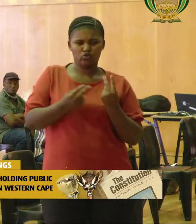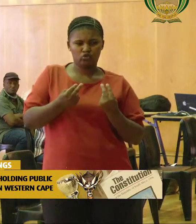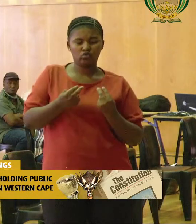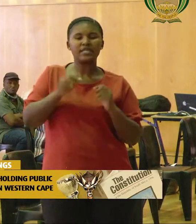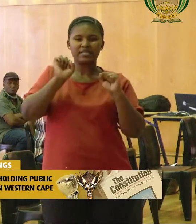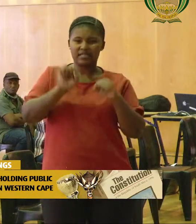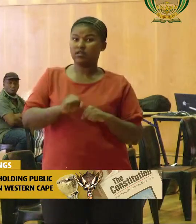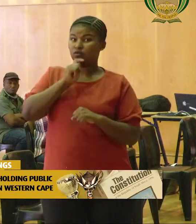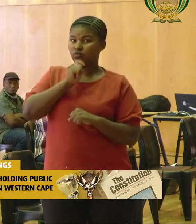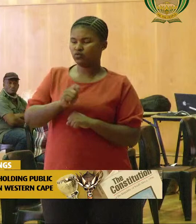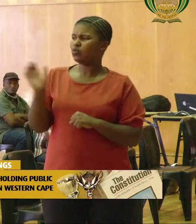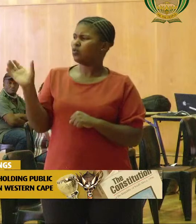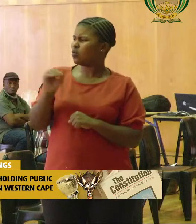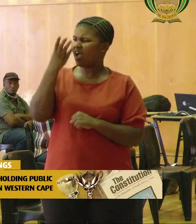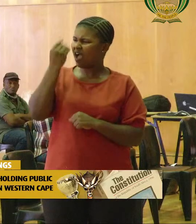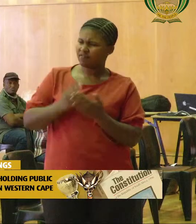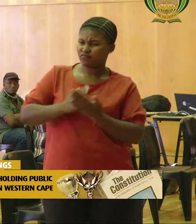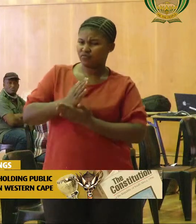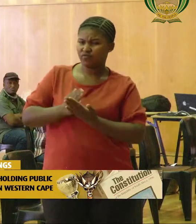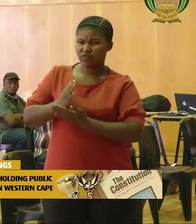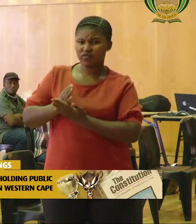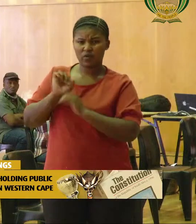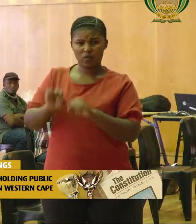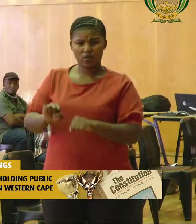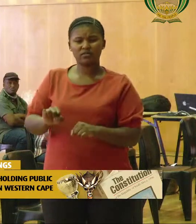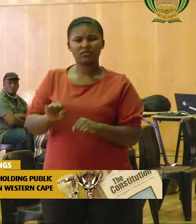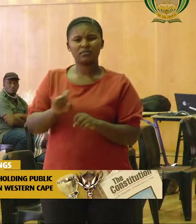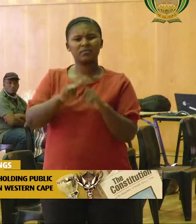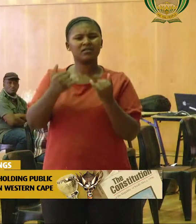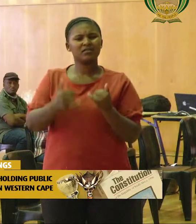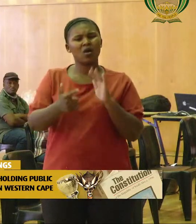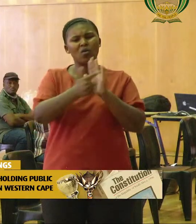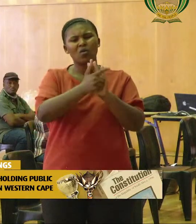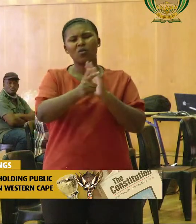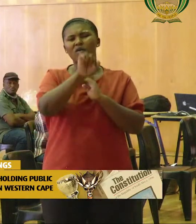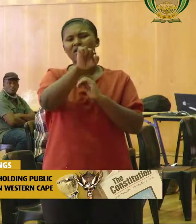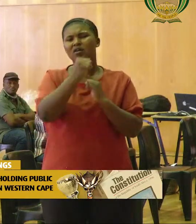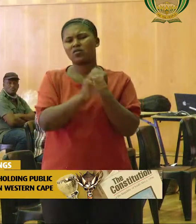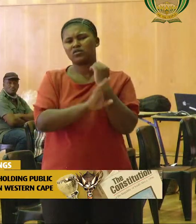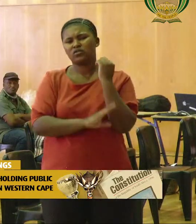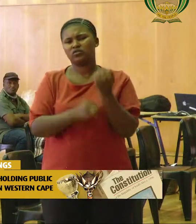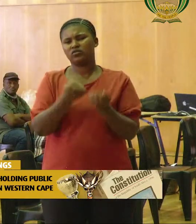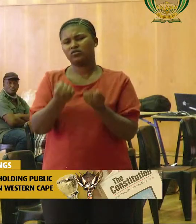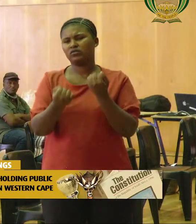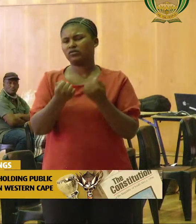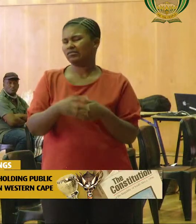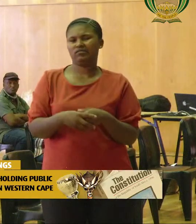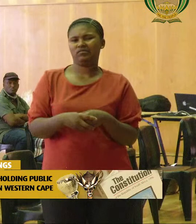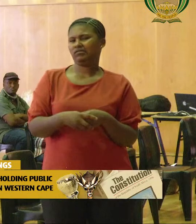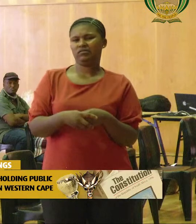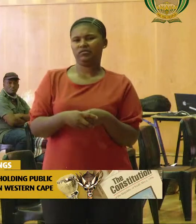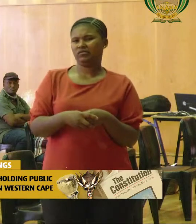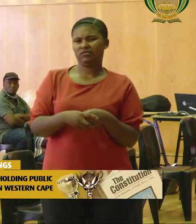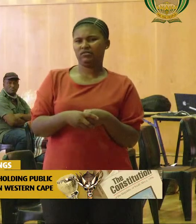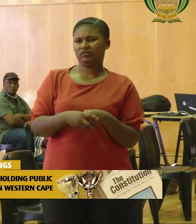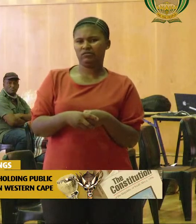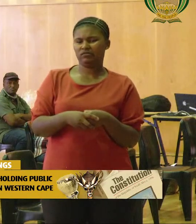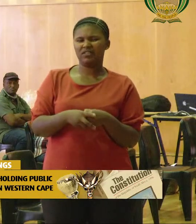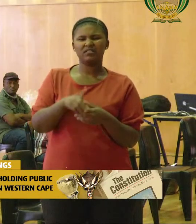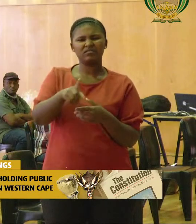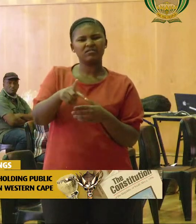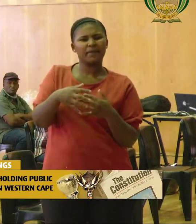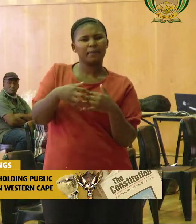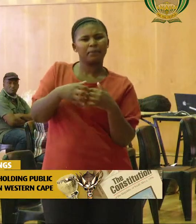une-right but ke iyacaca uba okay ezi laws zayo zezi